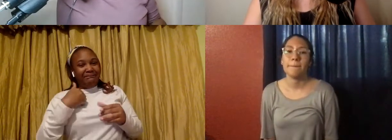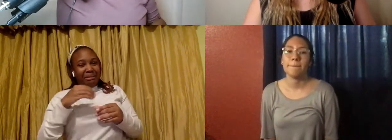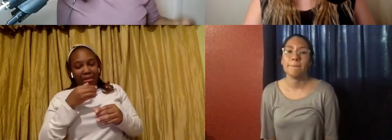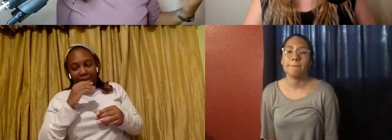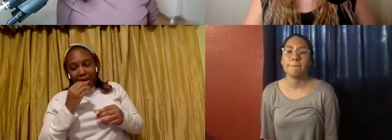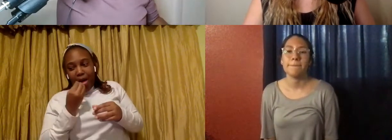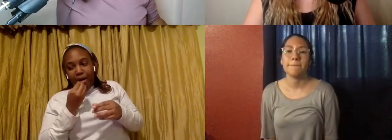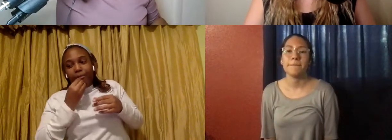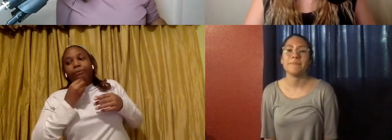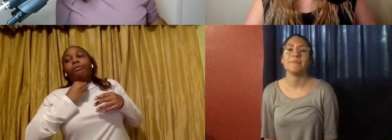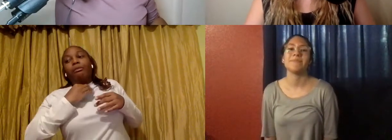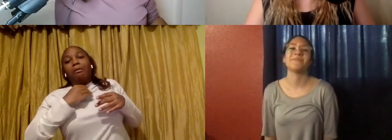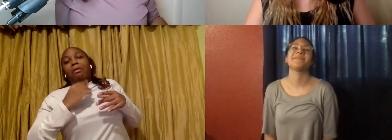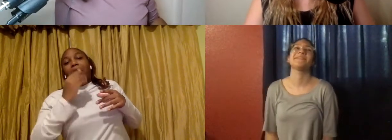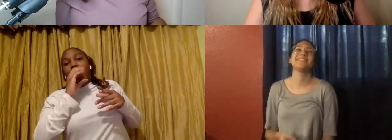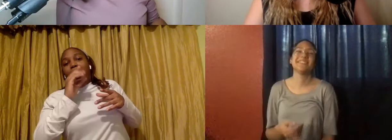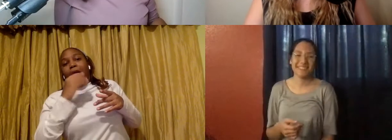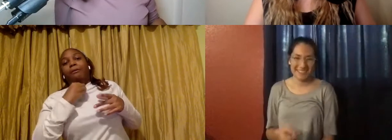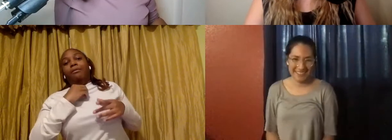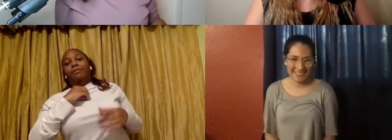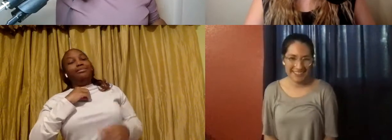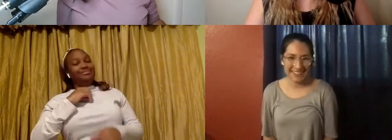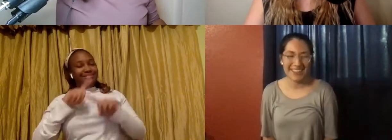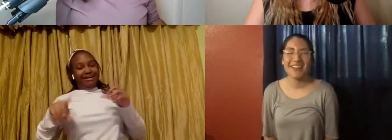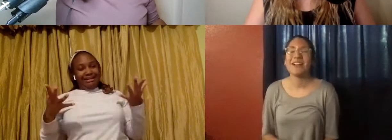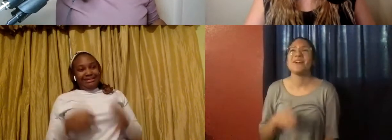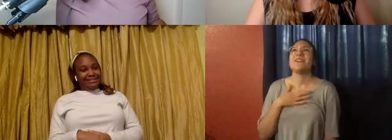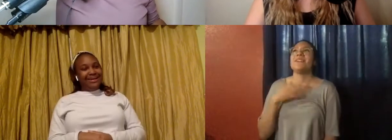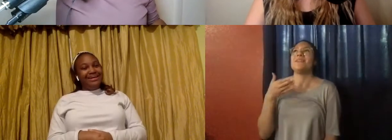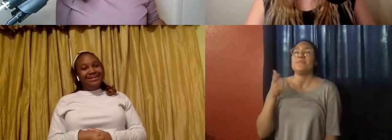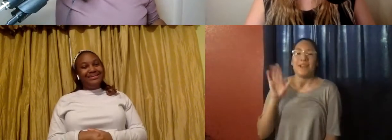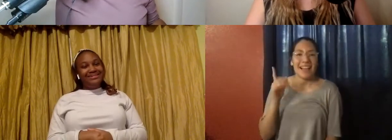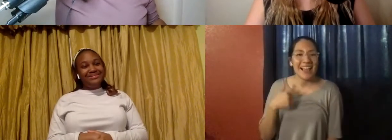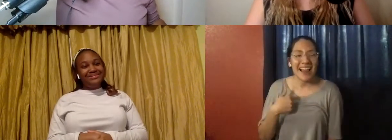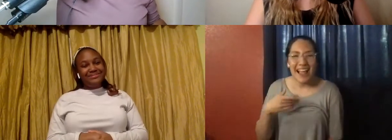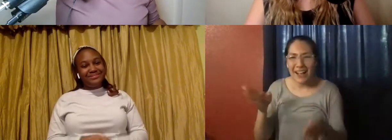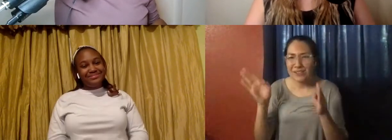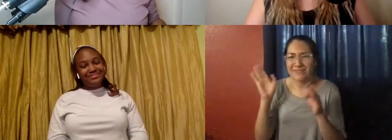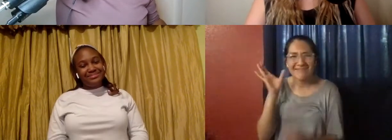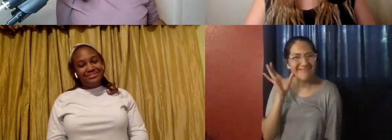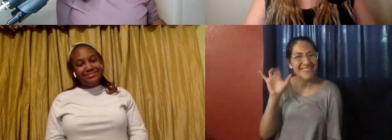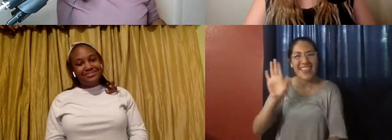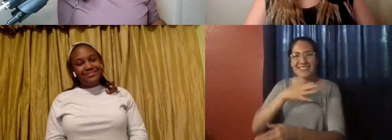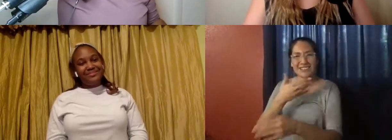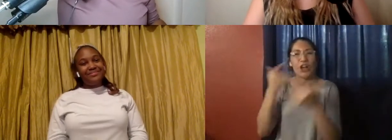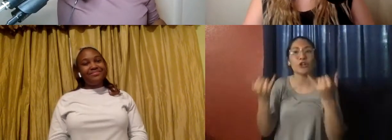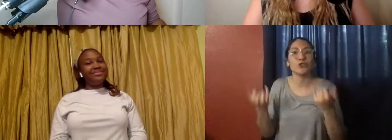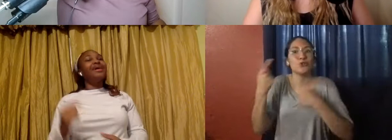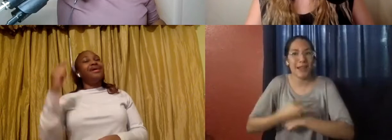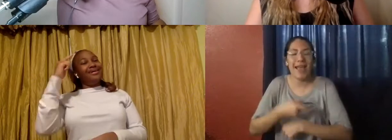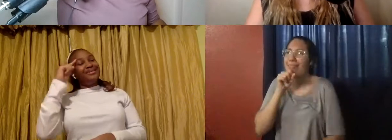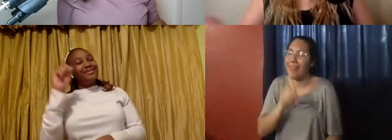throat, just like, you know, Cardi B says in her song. Oh, my gosh. I was listening to that song today. Love it. I do love that